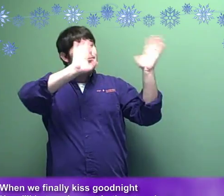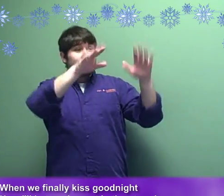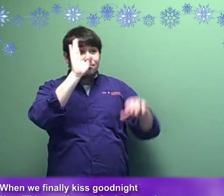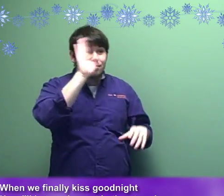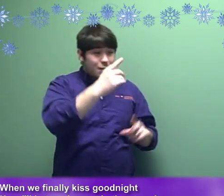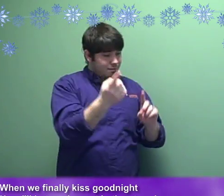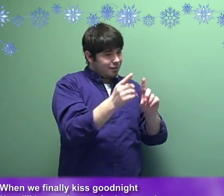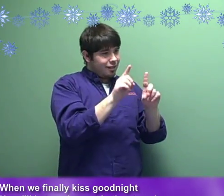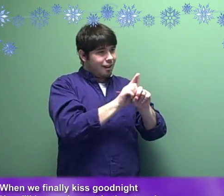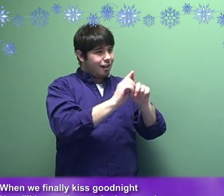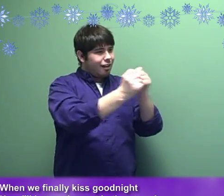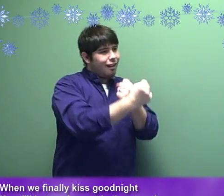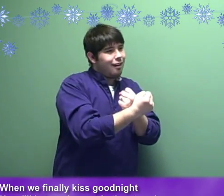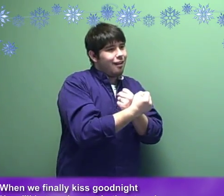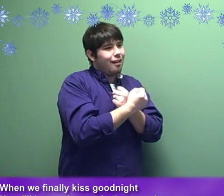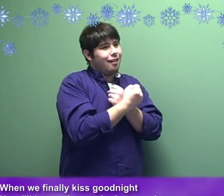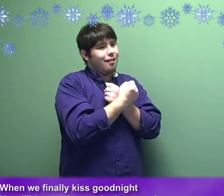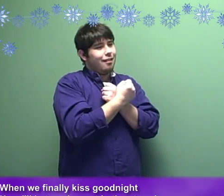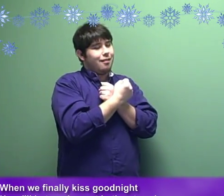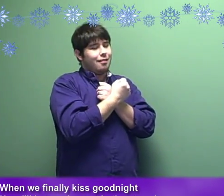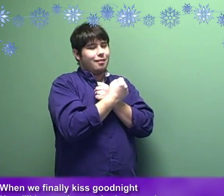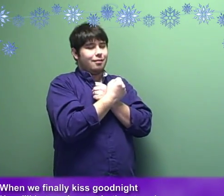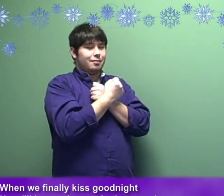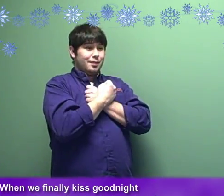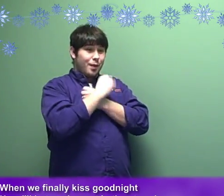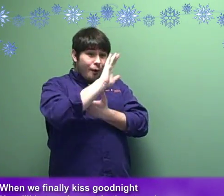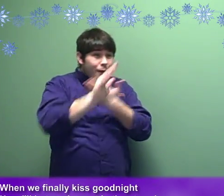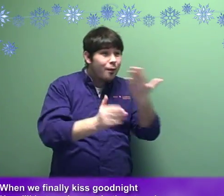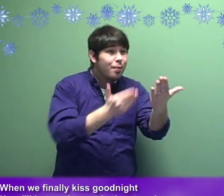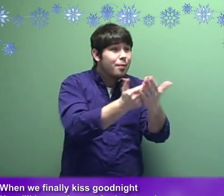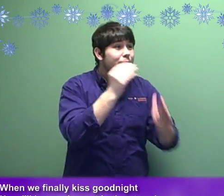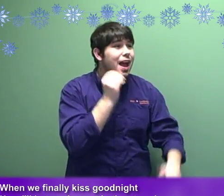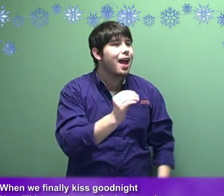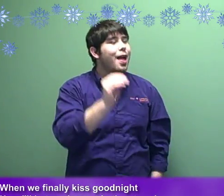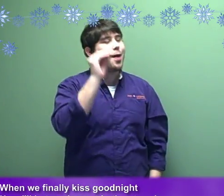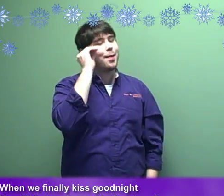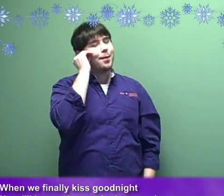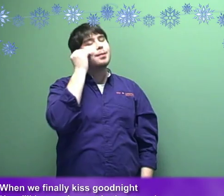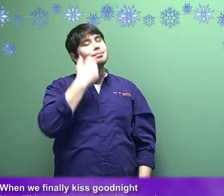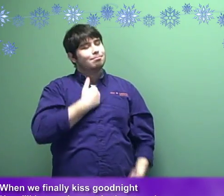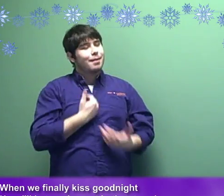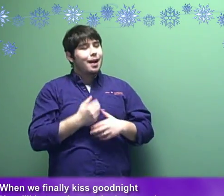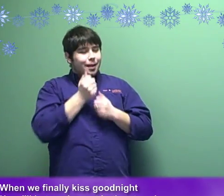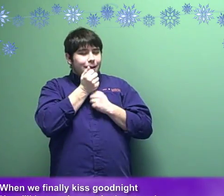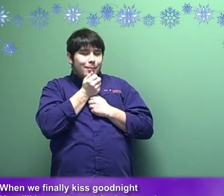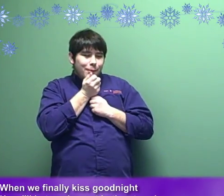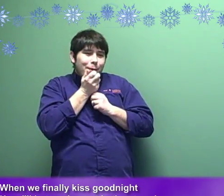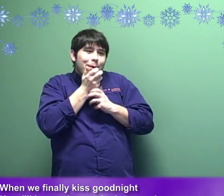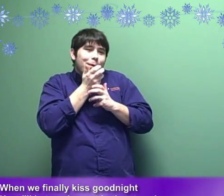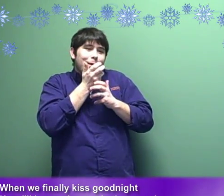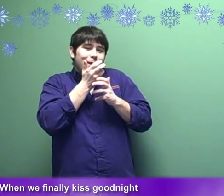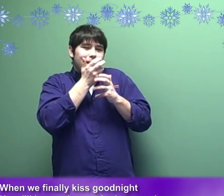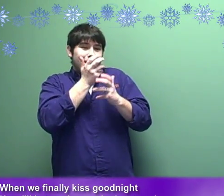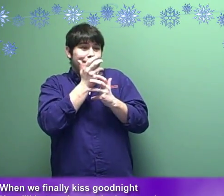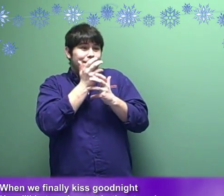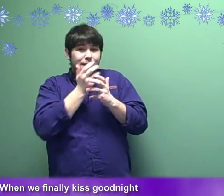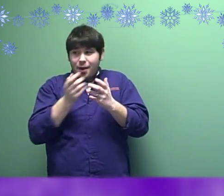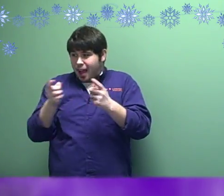if you really grab me tight, all the way home I'll be warm, oh, the fire